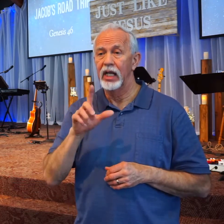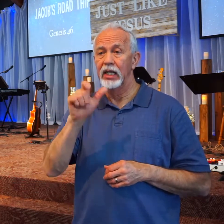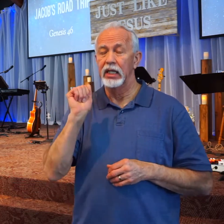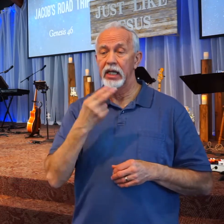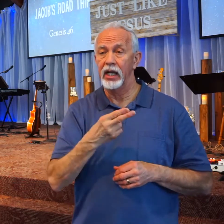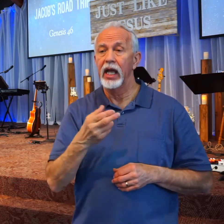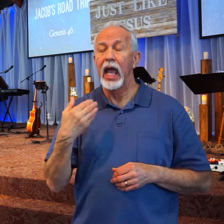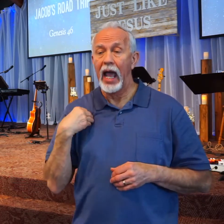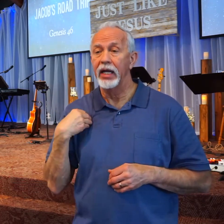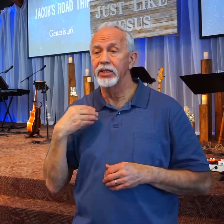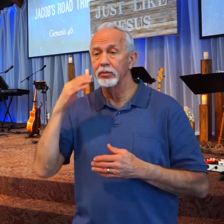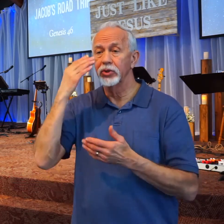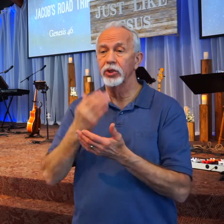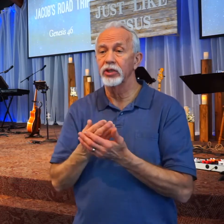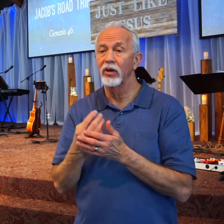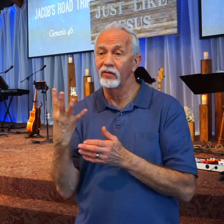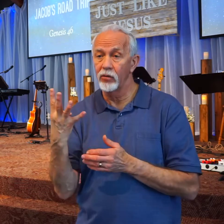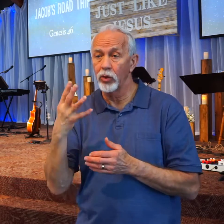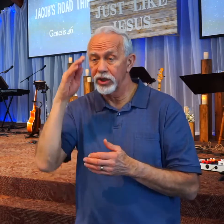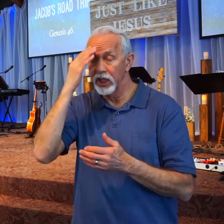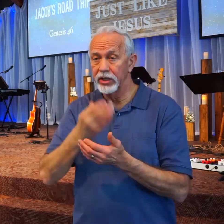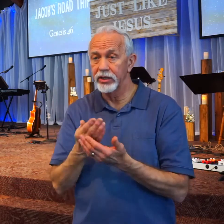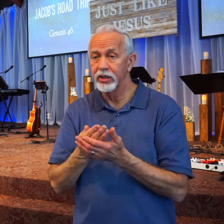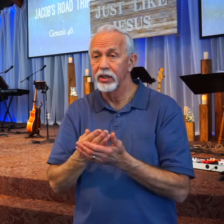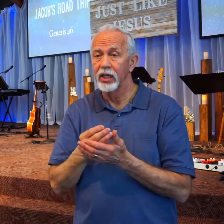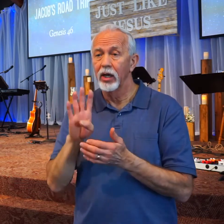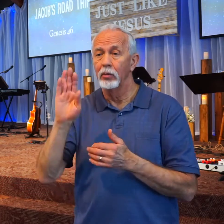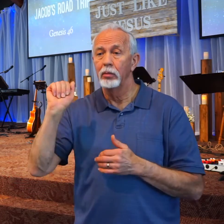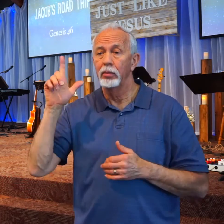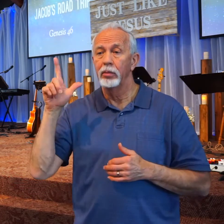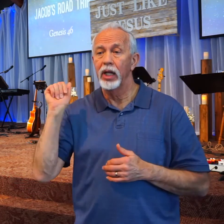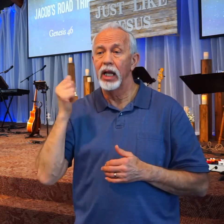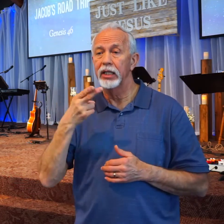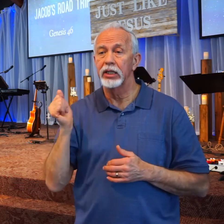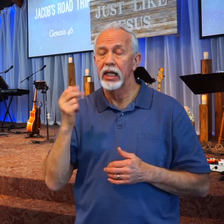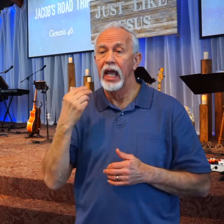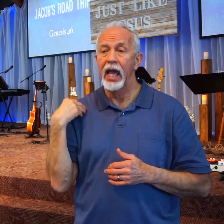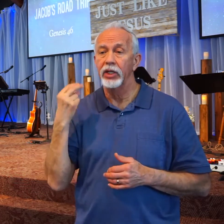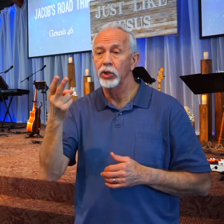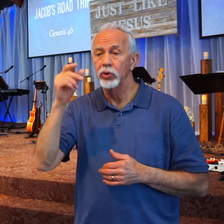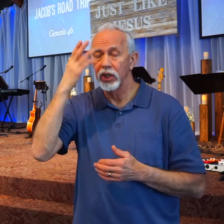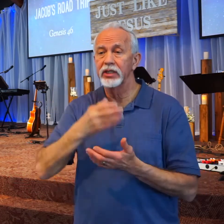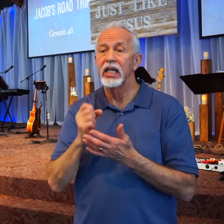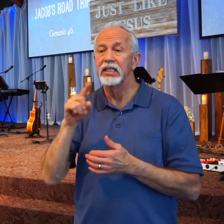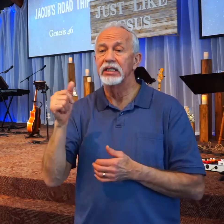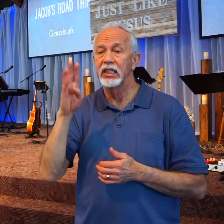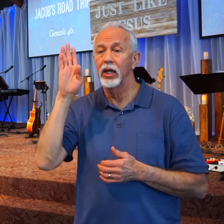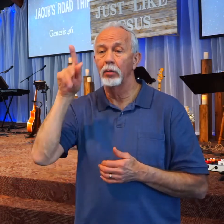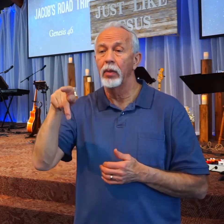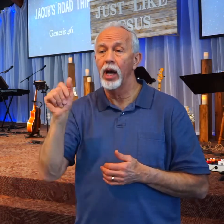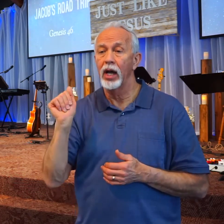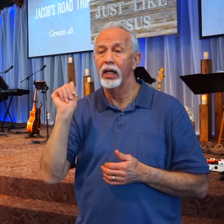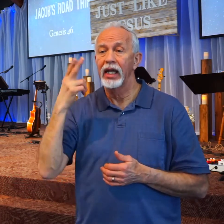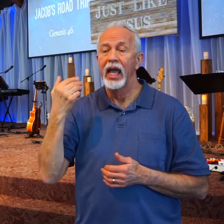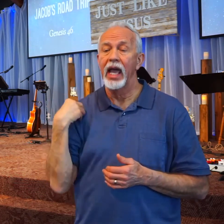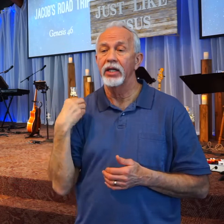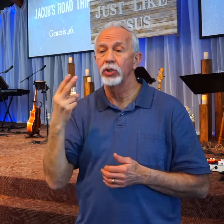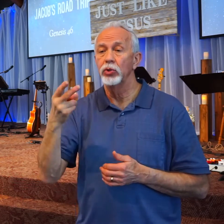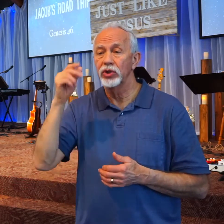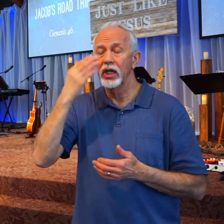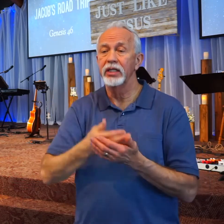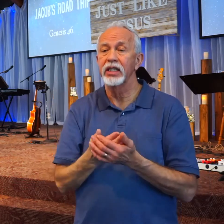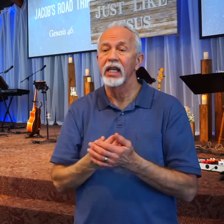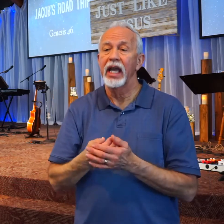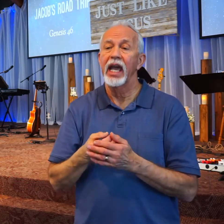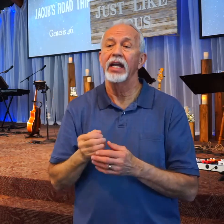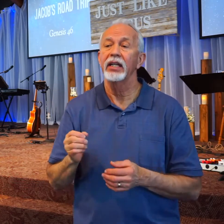had some sons. She had had four sons. Bilhah had two sons. Zilpah had two sons. Then Leah had two more